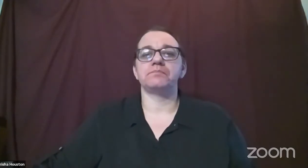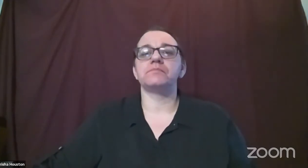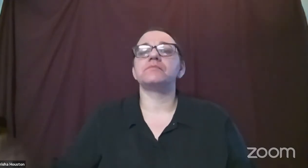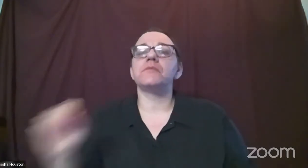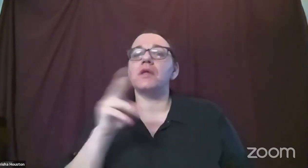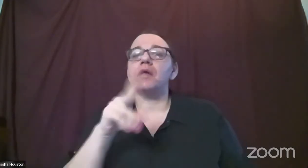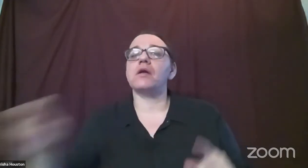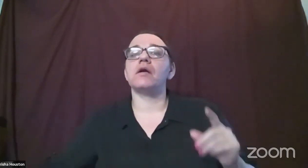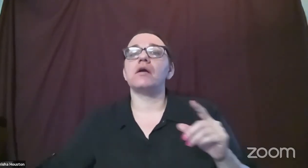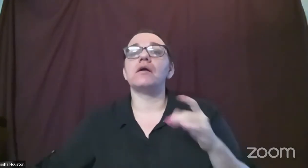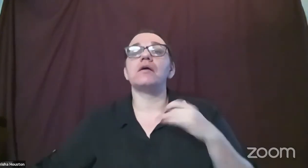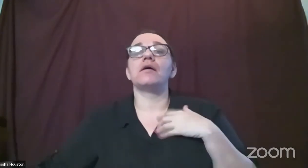agenda.